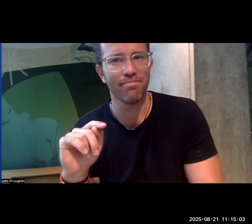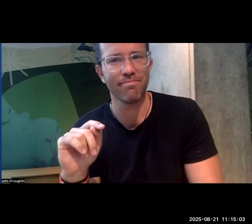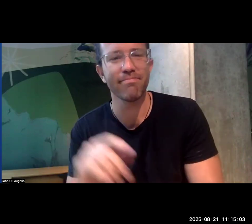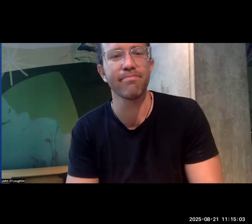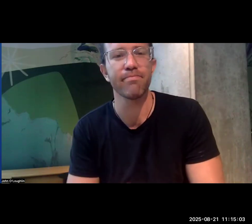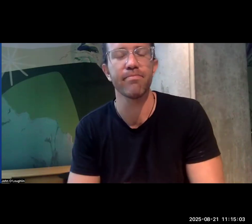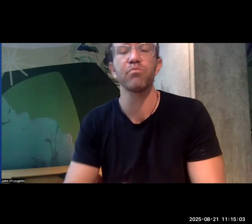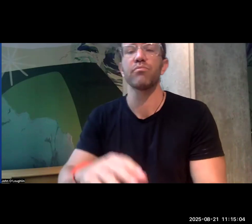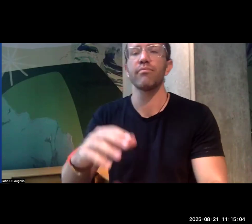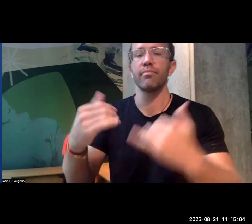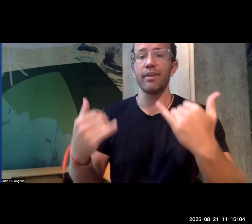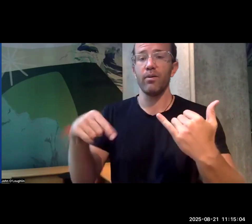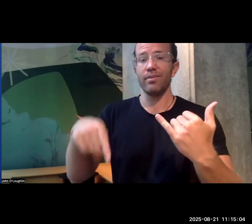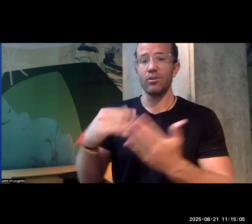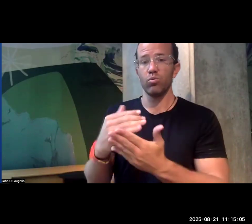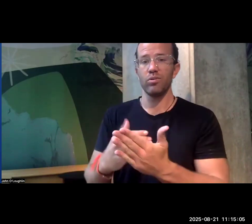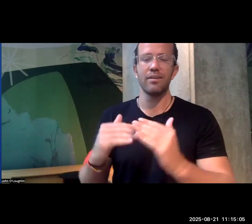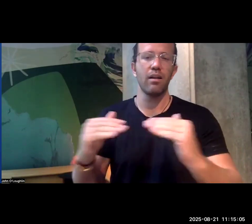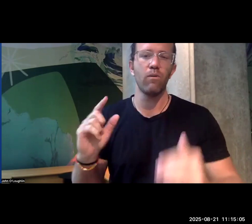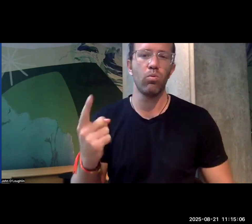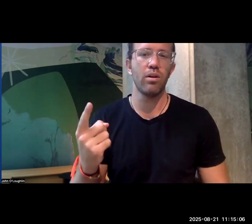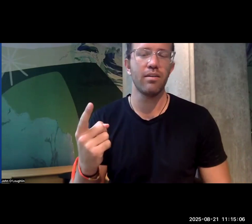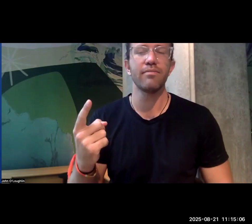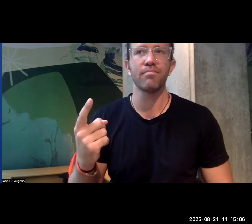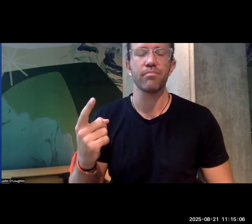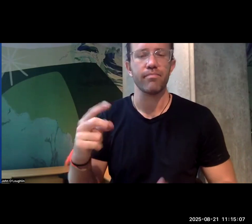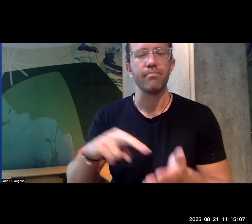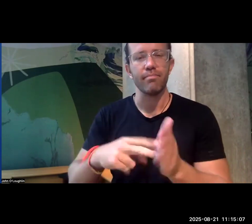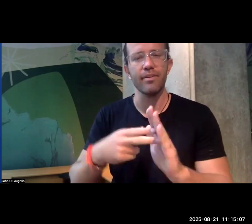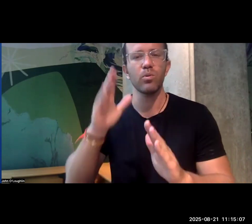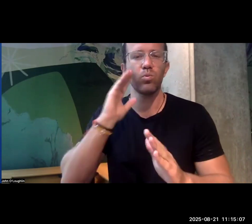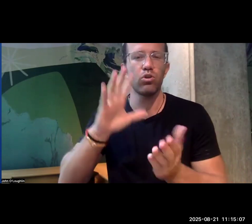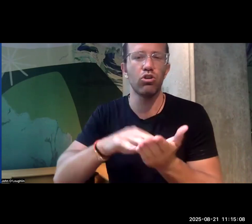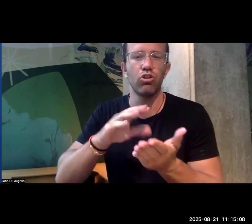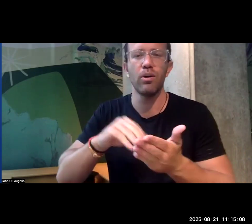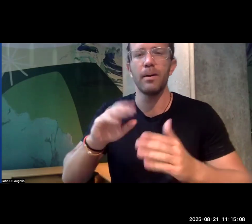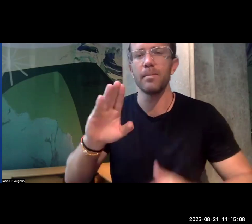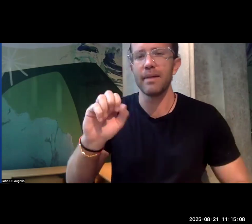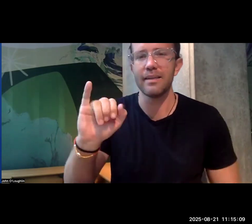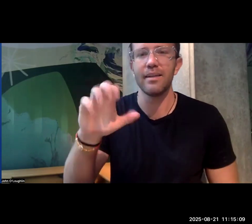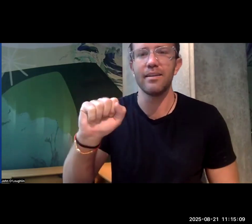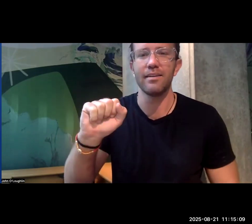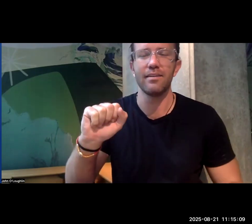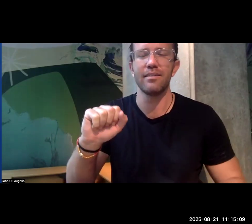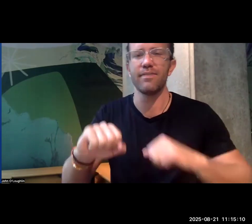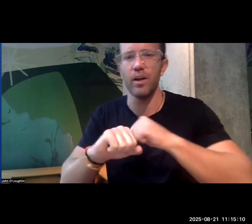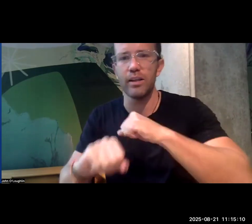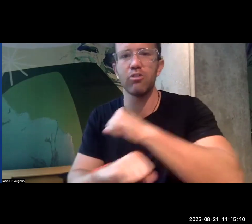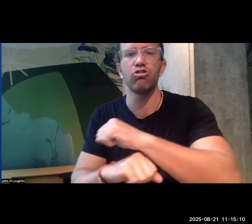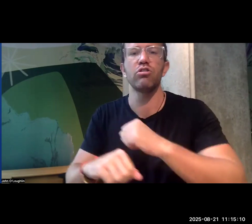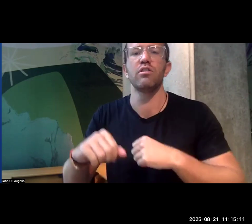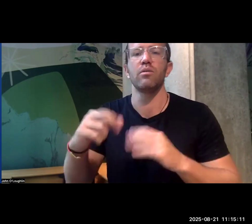appropriately and when to use it. Now, for this course, it's level 1, which means you will be learning